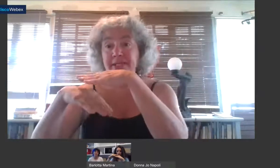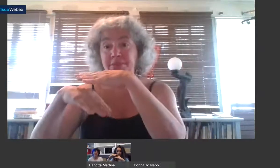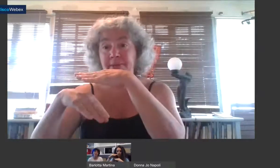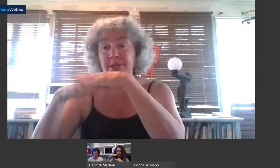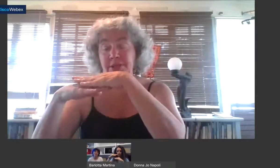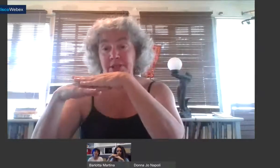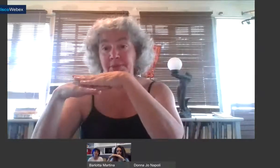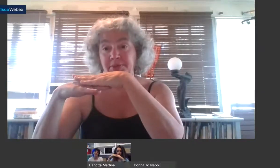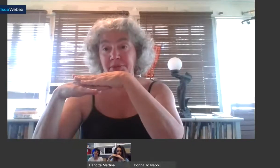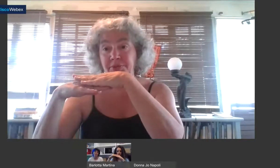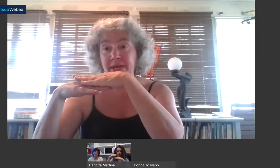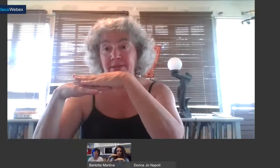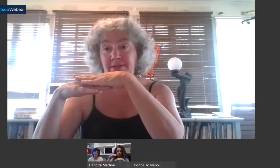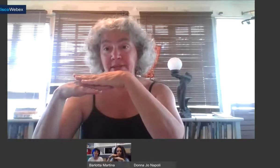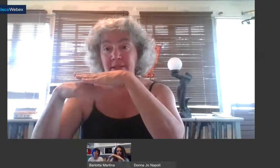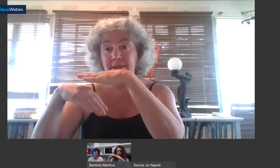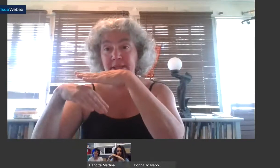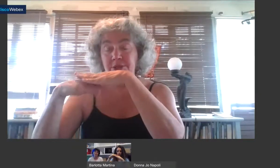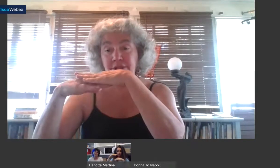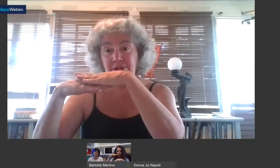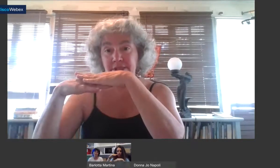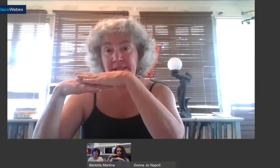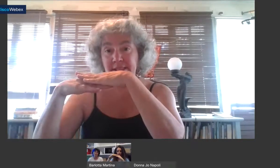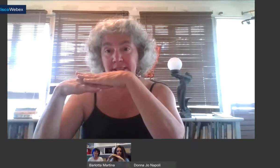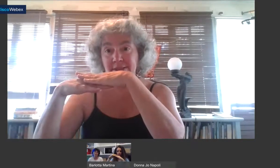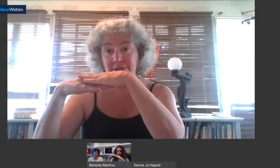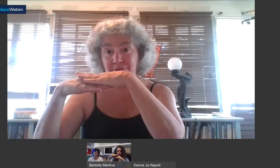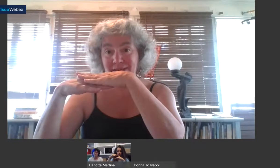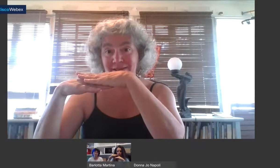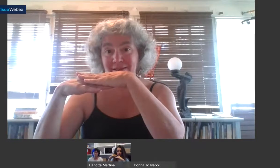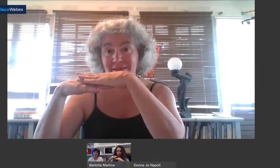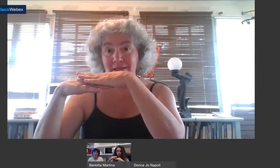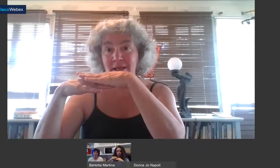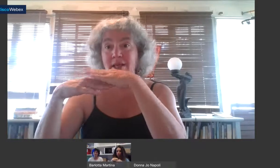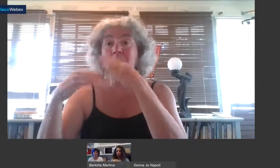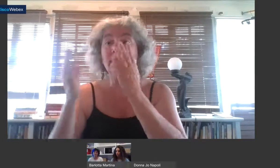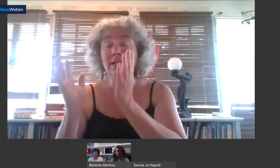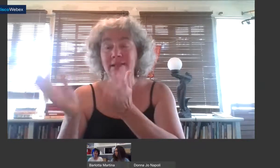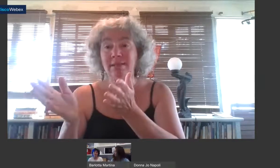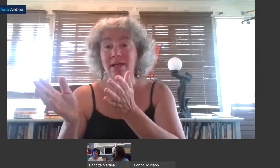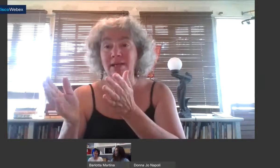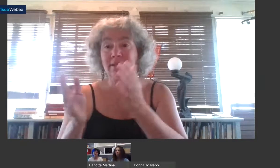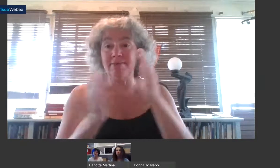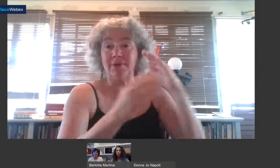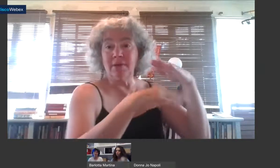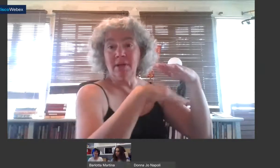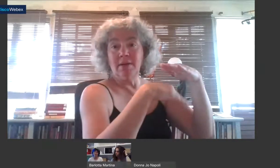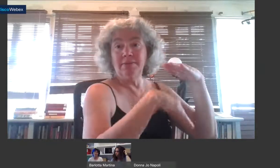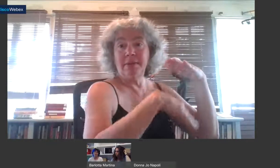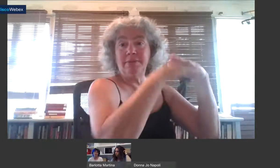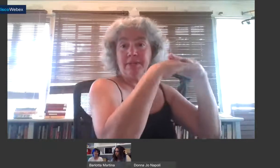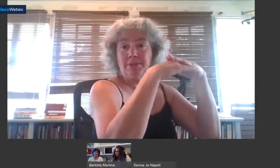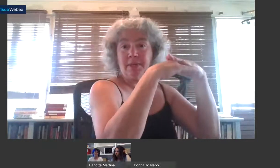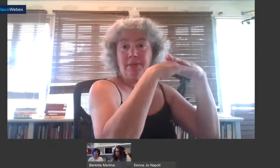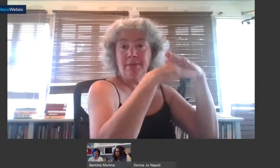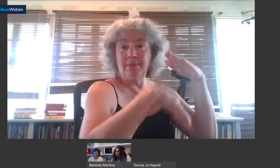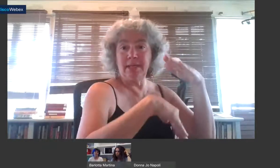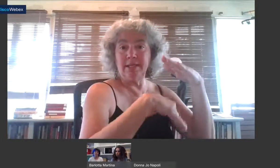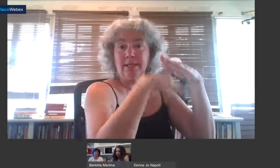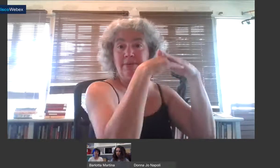one that just moves the wrist, that just articulates the wrist, takes a lot less effort than this one that lifts